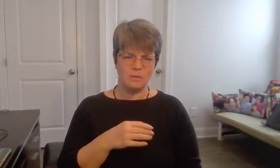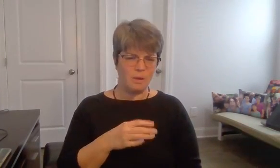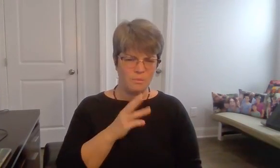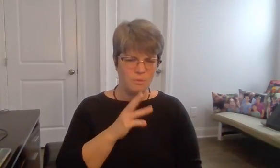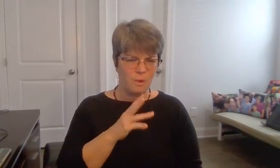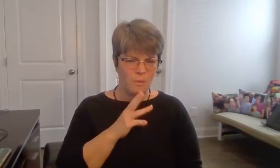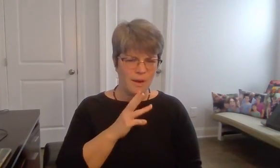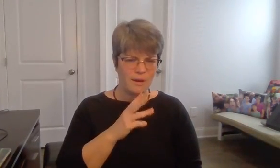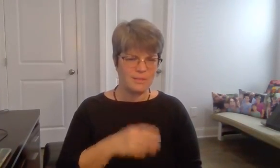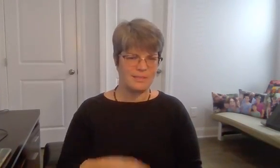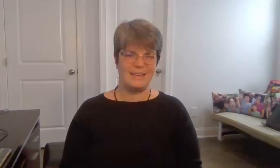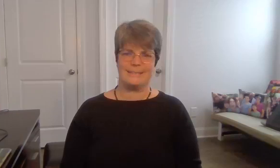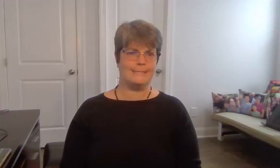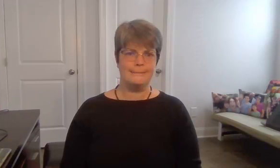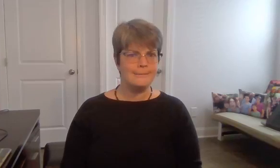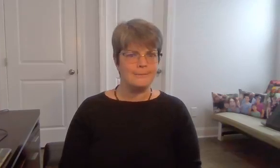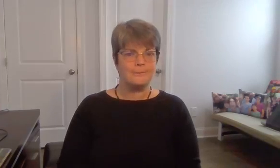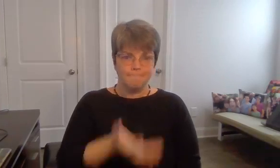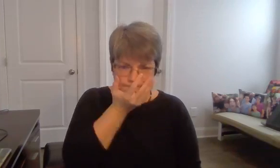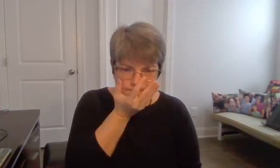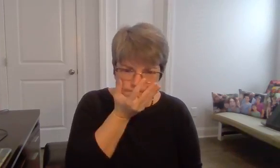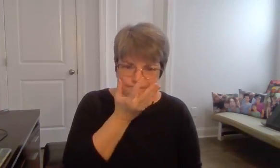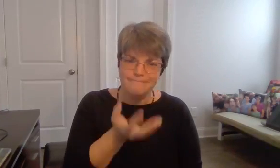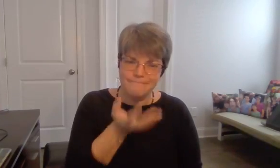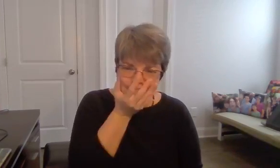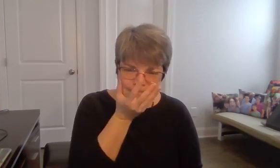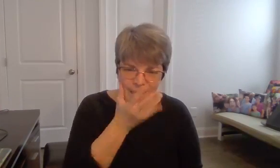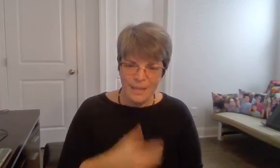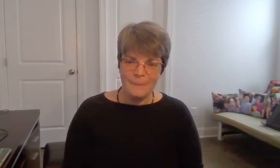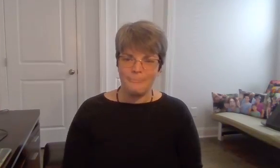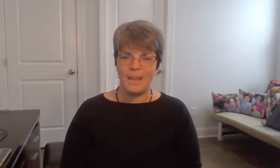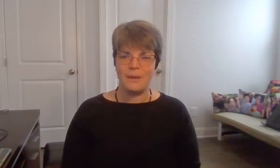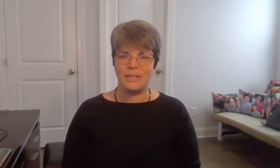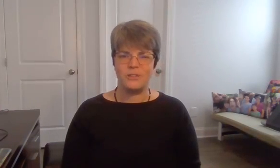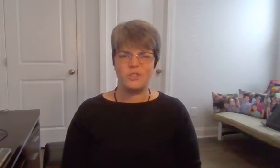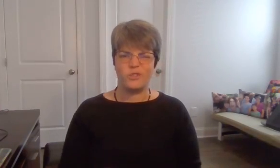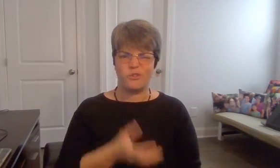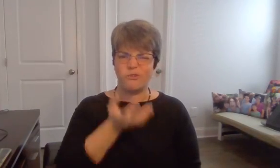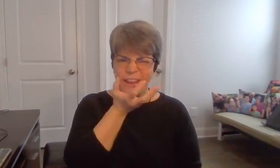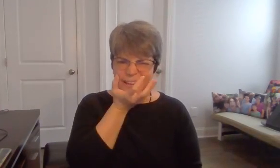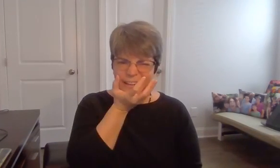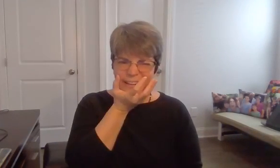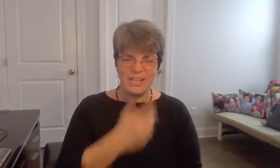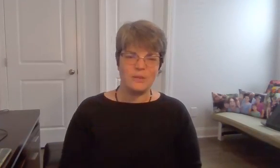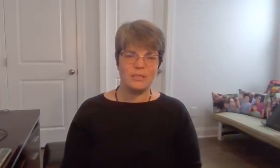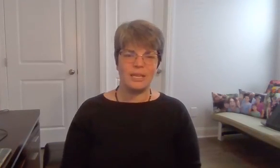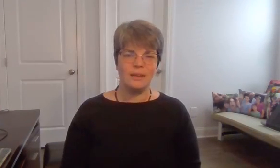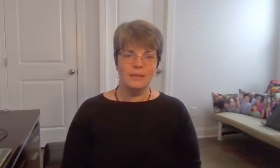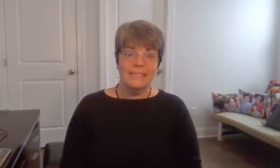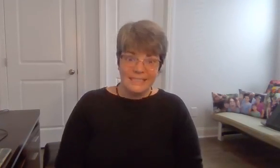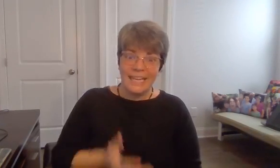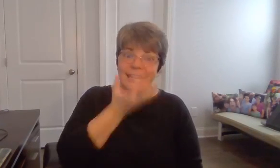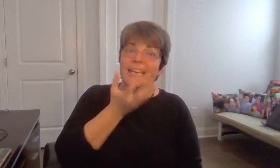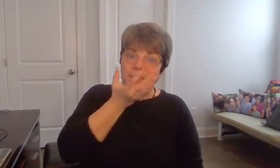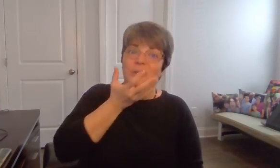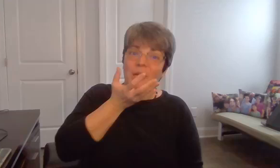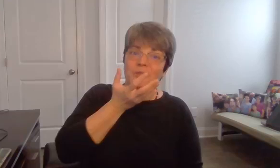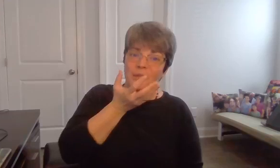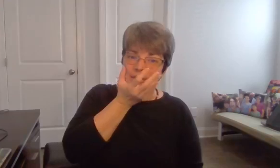like, you want water? And she's like, no. And I was like, truck? And she was like, yeah, truck.